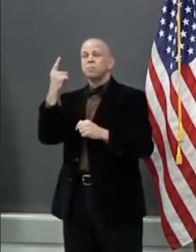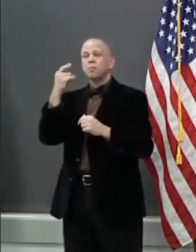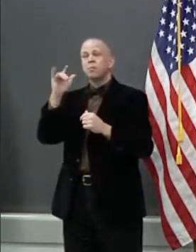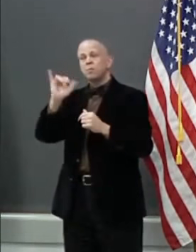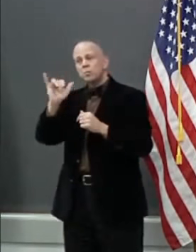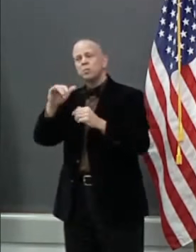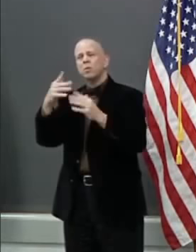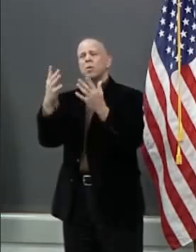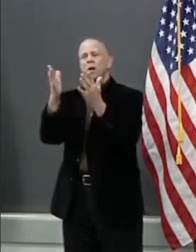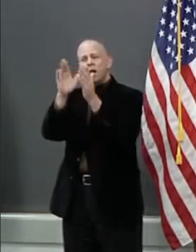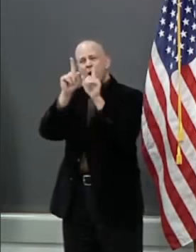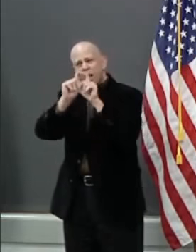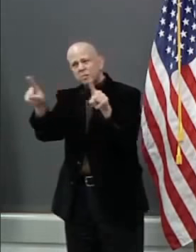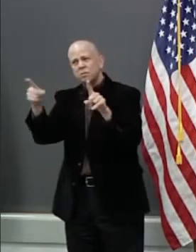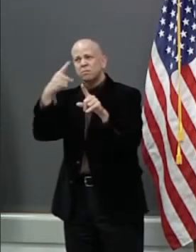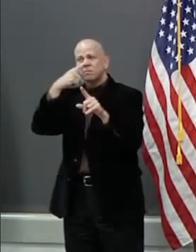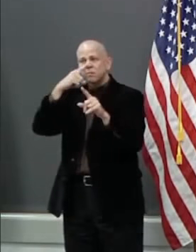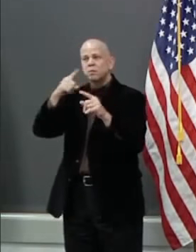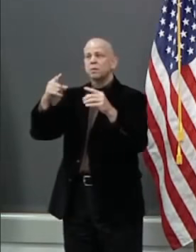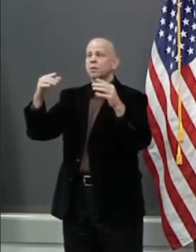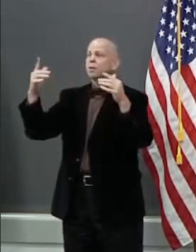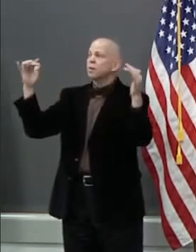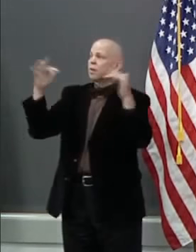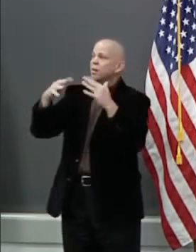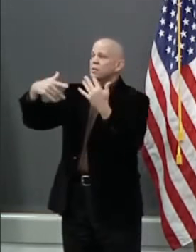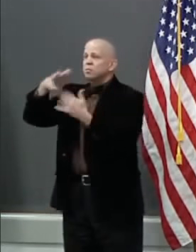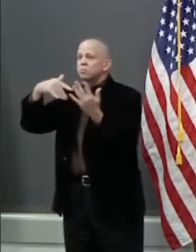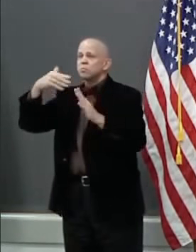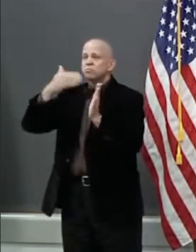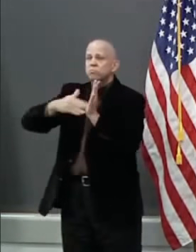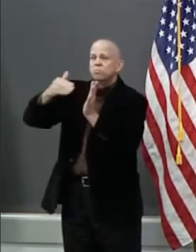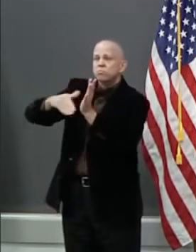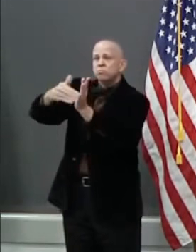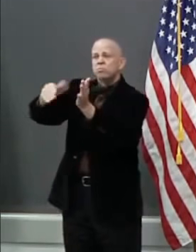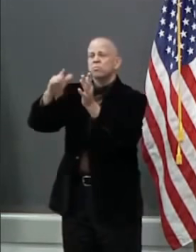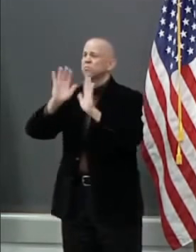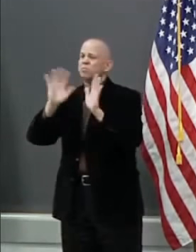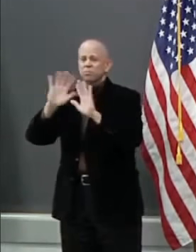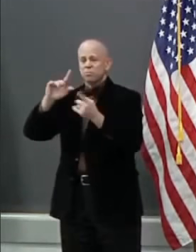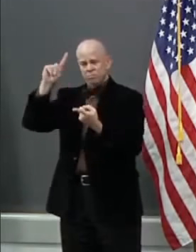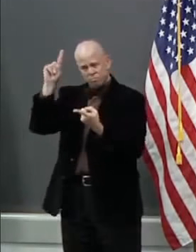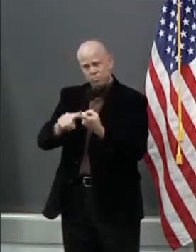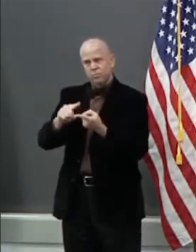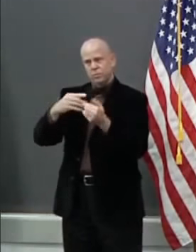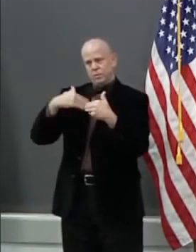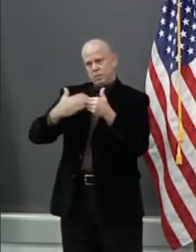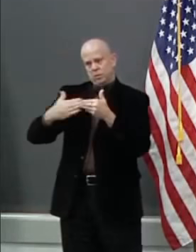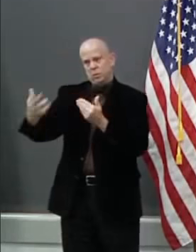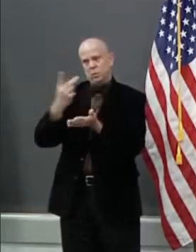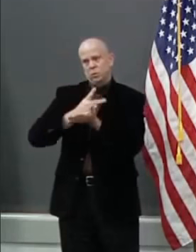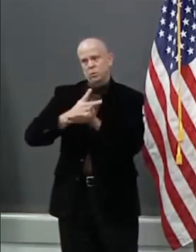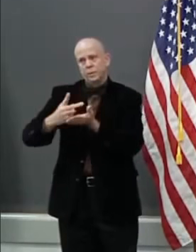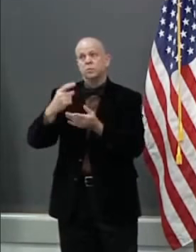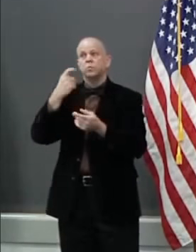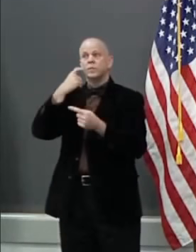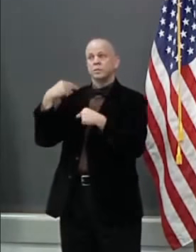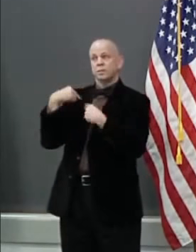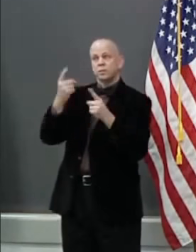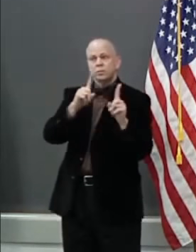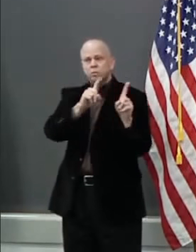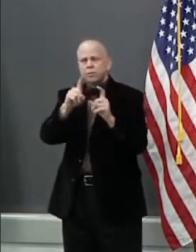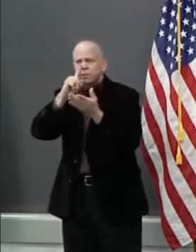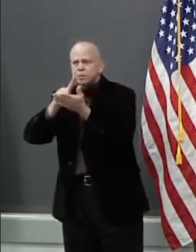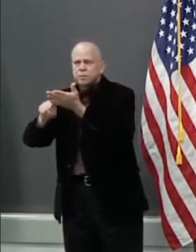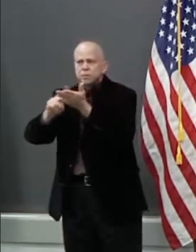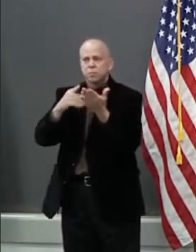cut back on your social gatherings that you attend over the next 2 weeks. Our recent survey showed that Oregonians, about half of them,